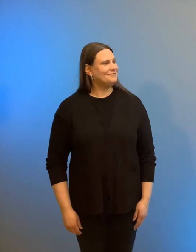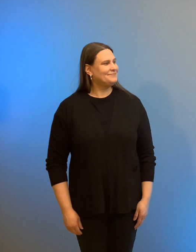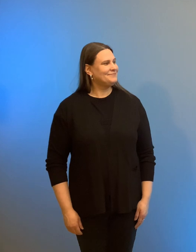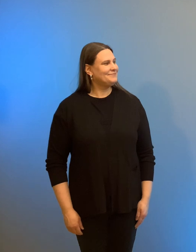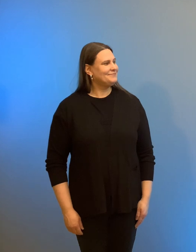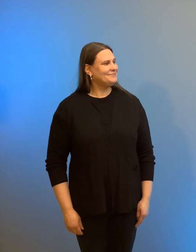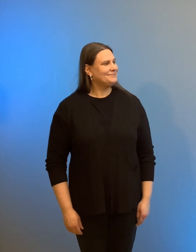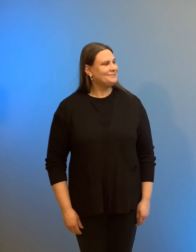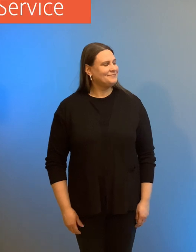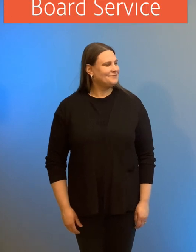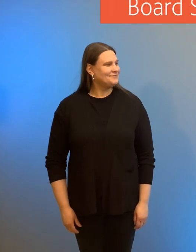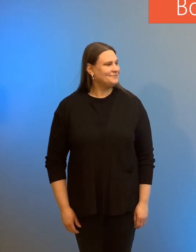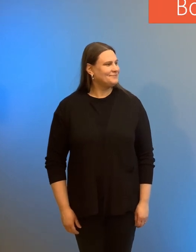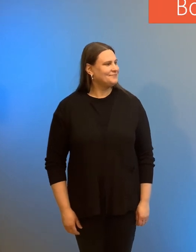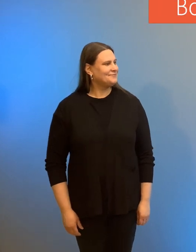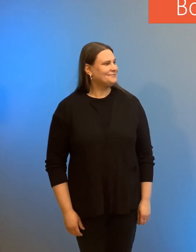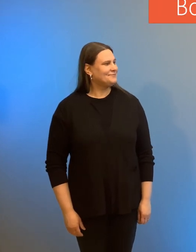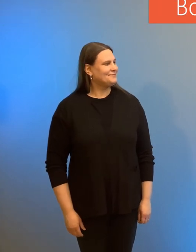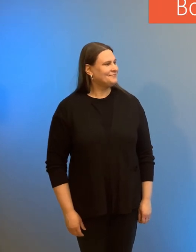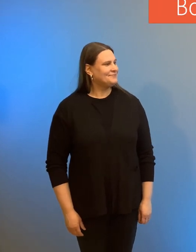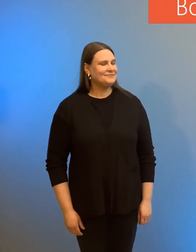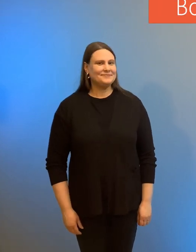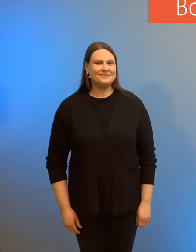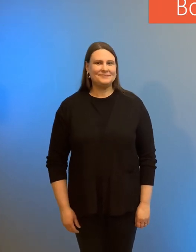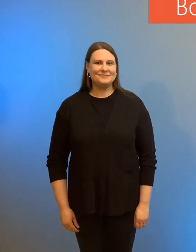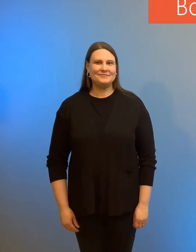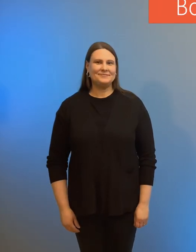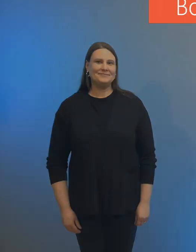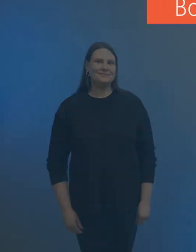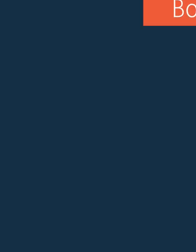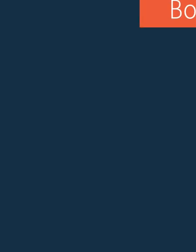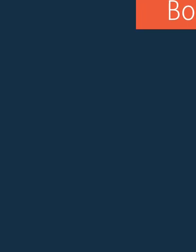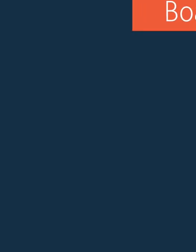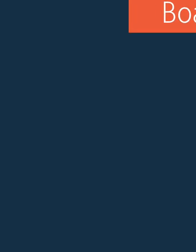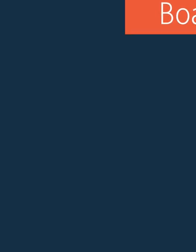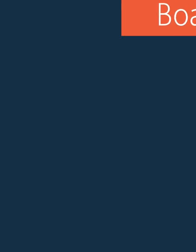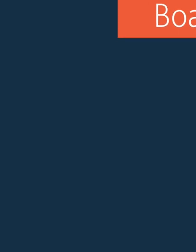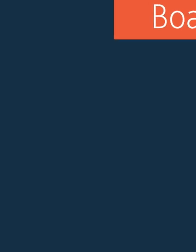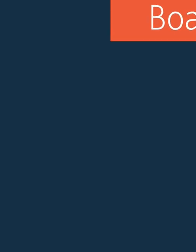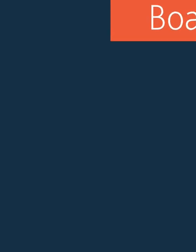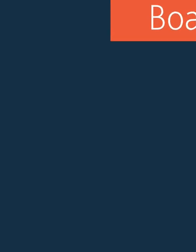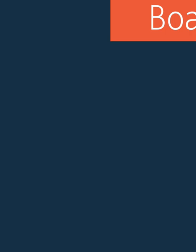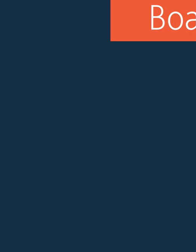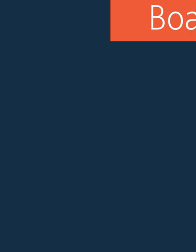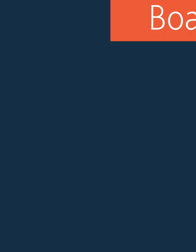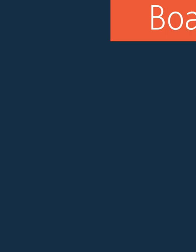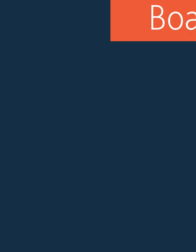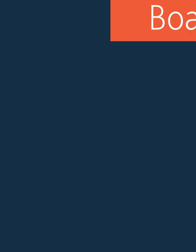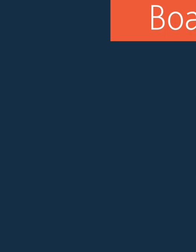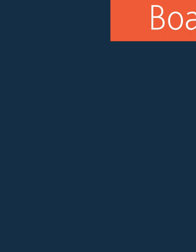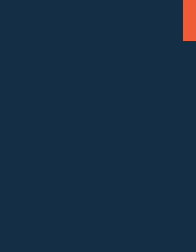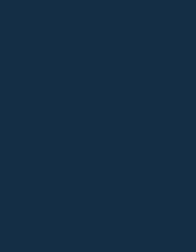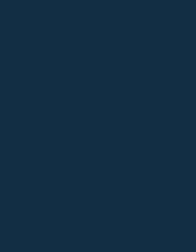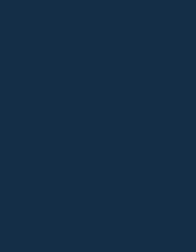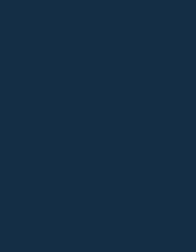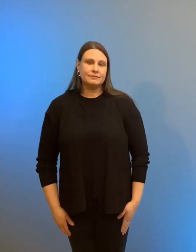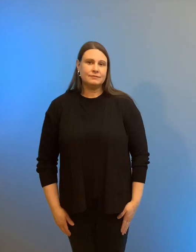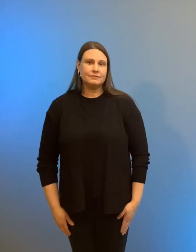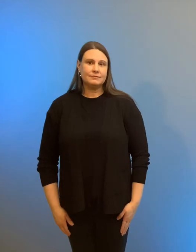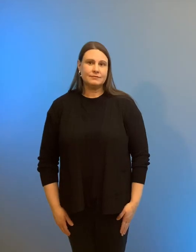Great board members understand the basics of board service and are ready to take on the responsibilities that come with that service.